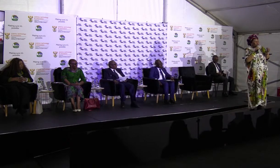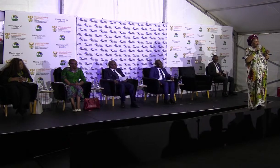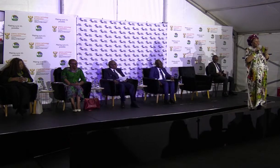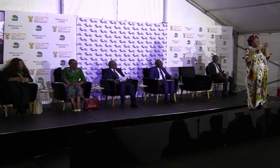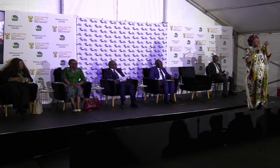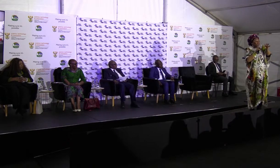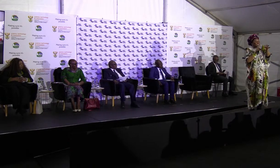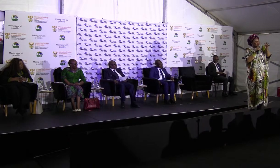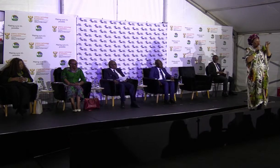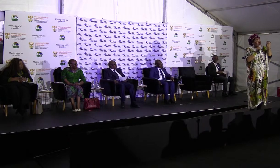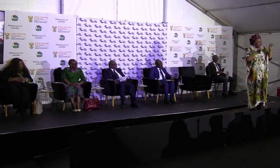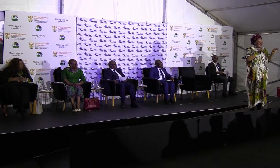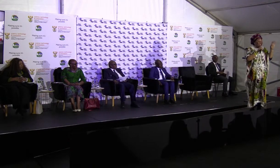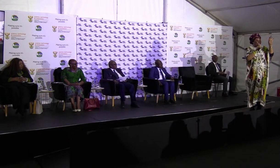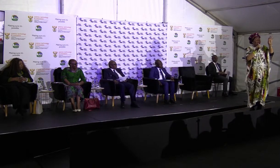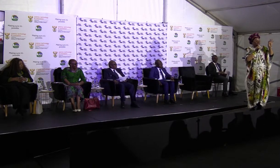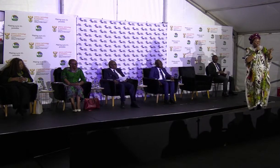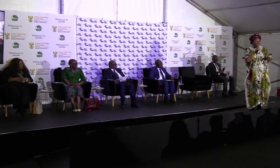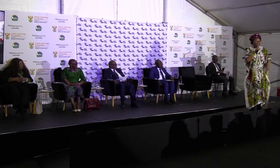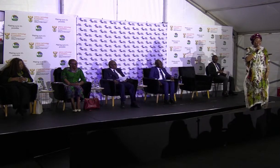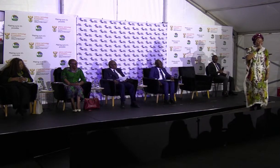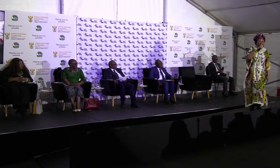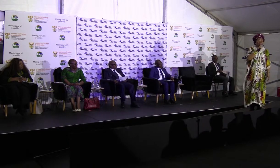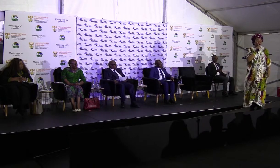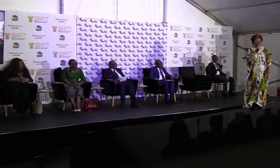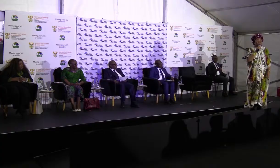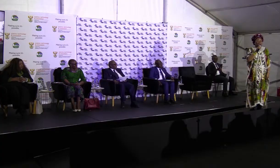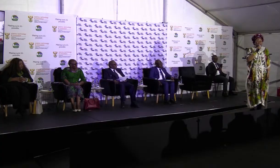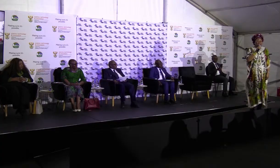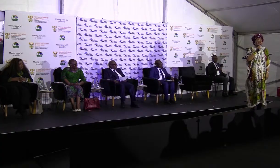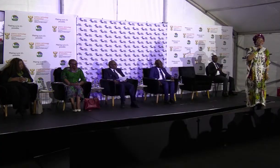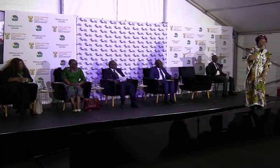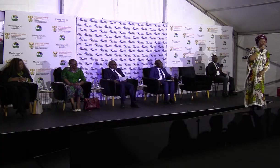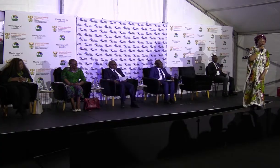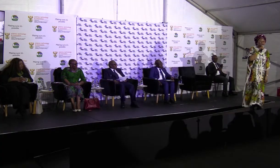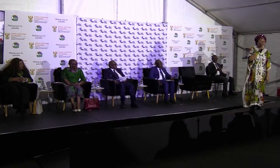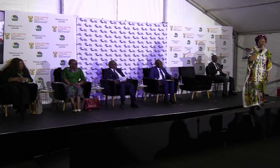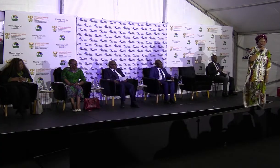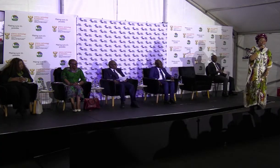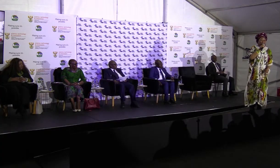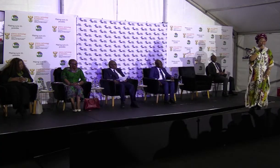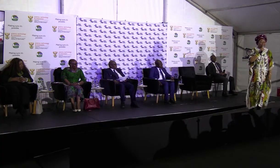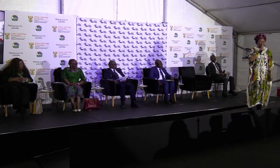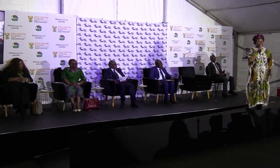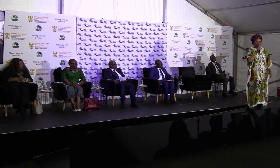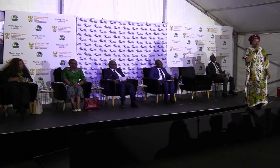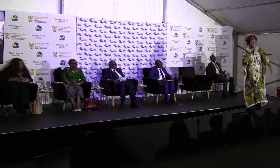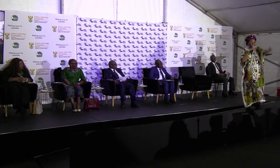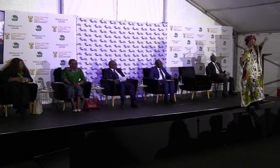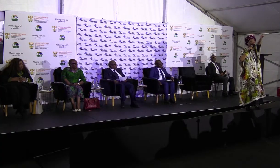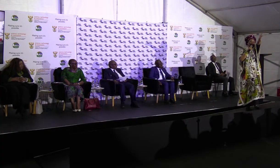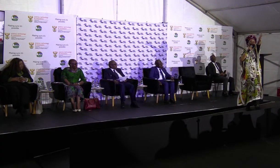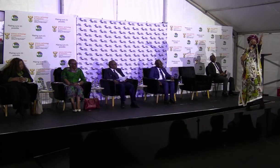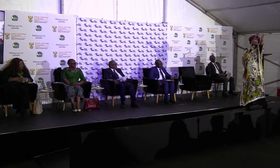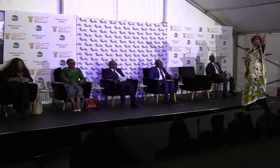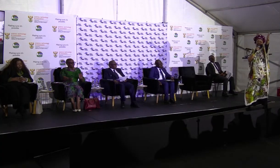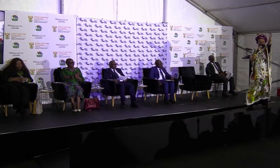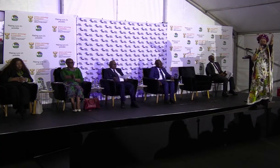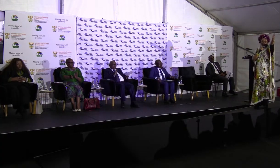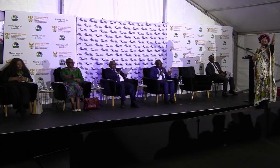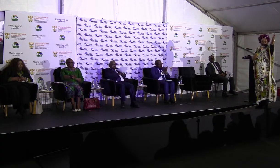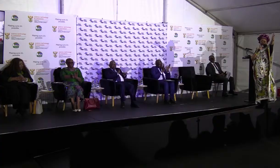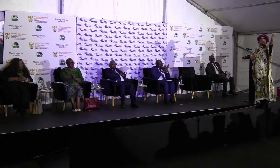is part of our intangible heritage. Ithemba Youth Choir, niyavutha be. Shining